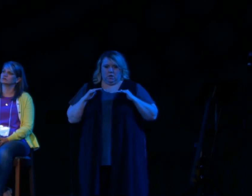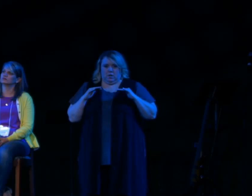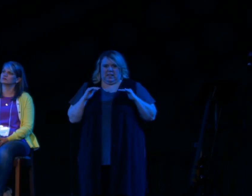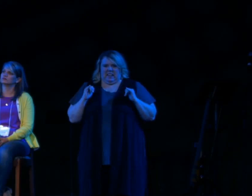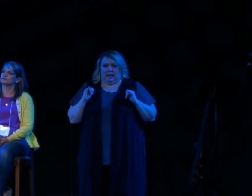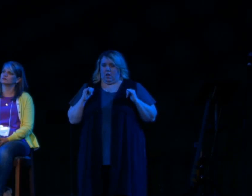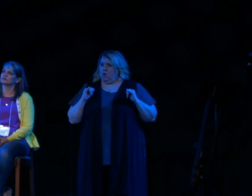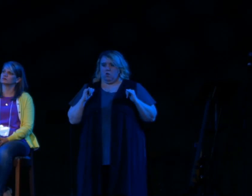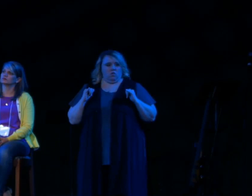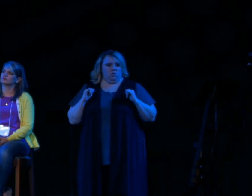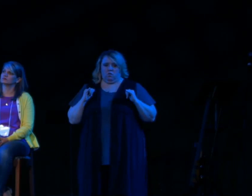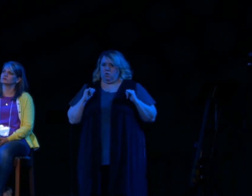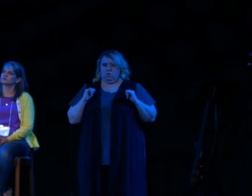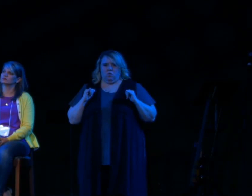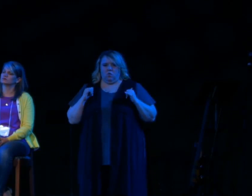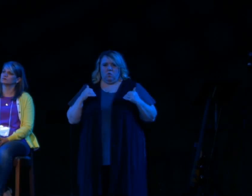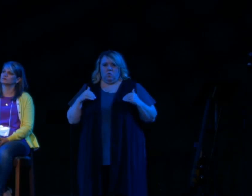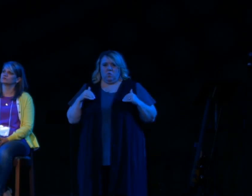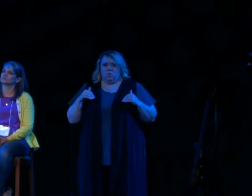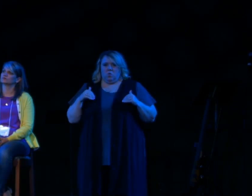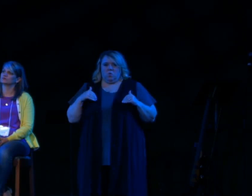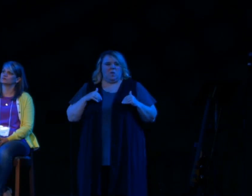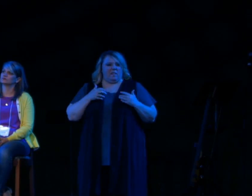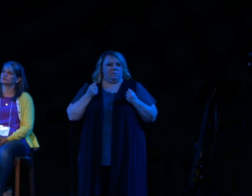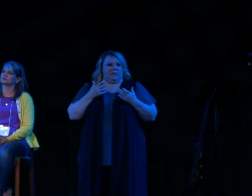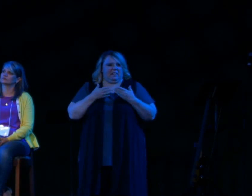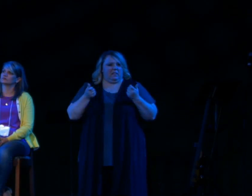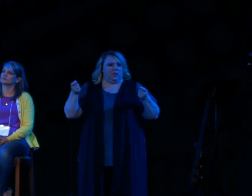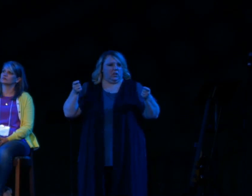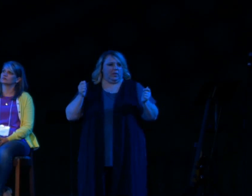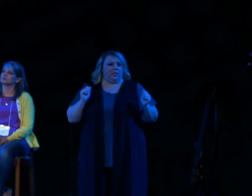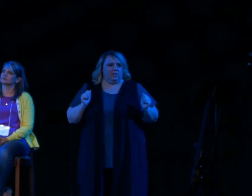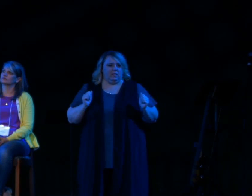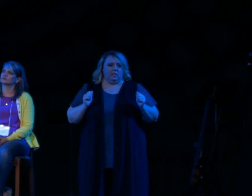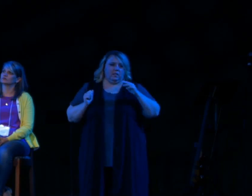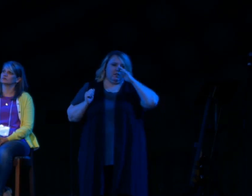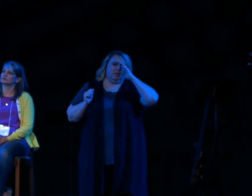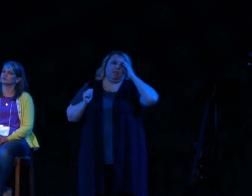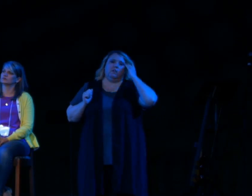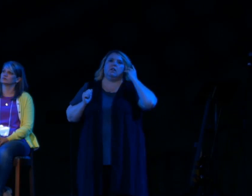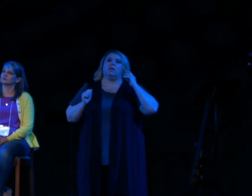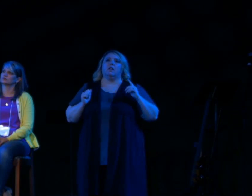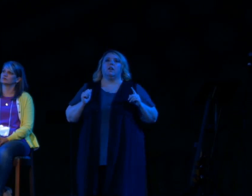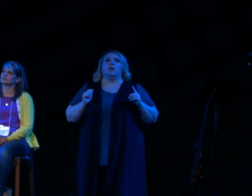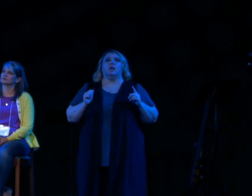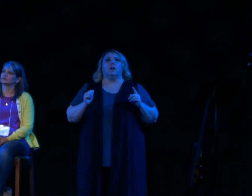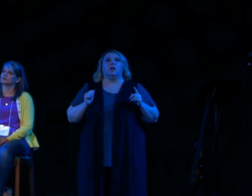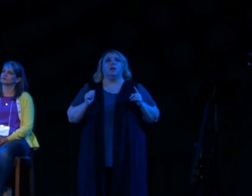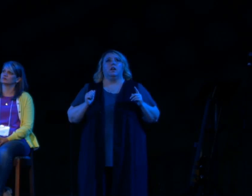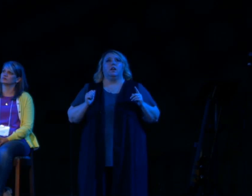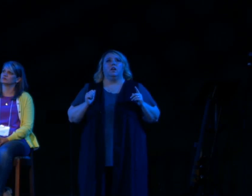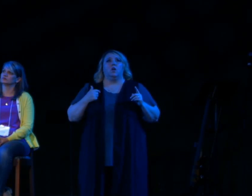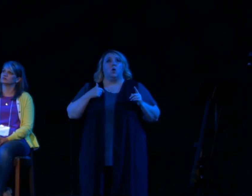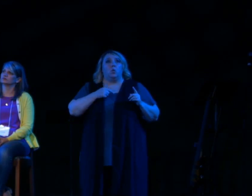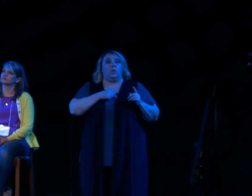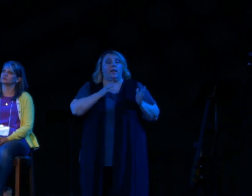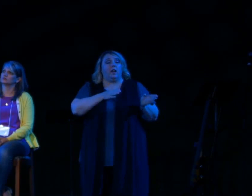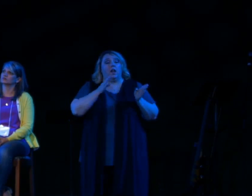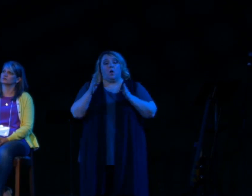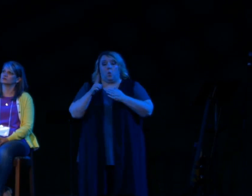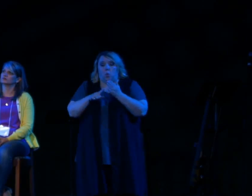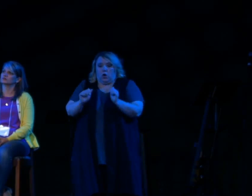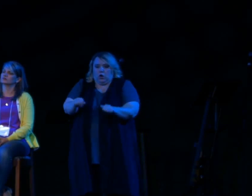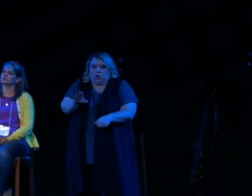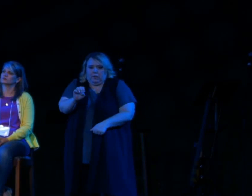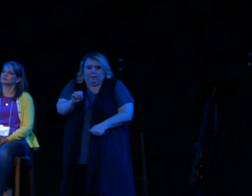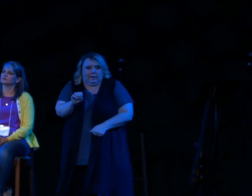brutal facts that we have to deal with. If you want to kind of go through the model from there, you have to go to a place of saying what could be. And what could be is